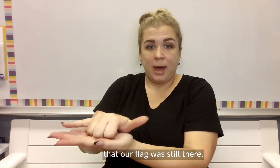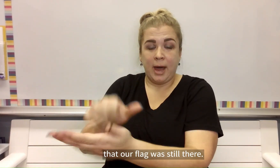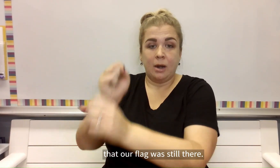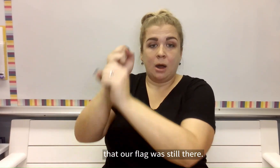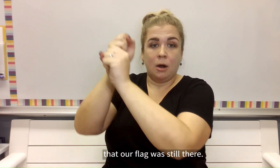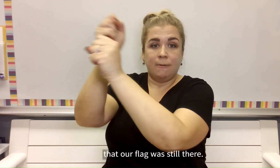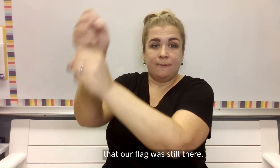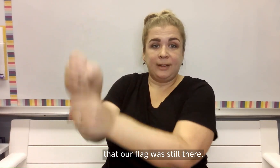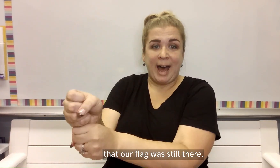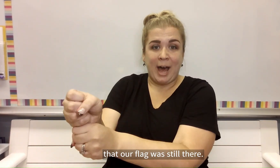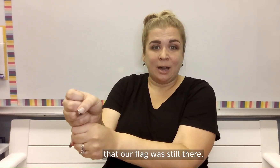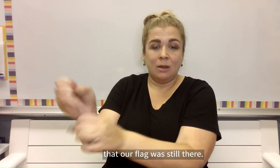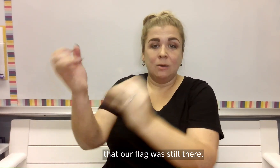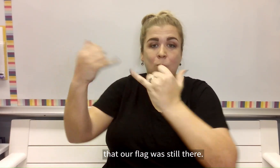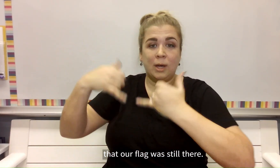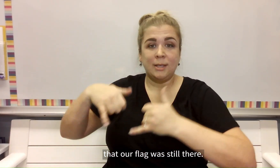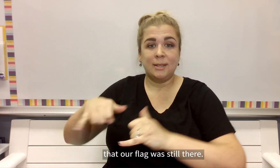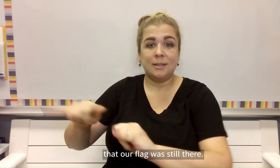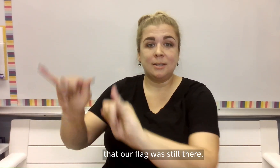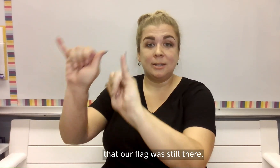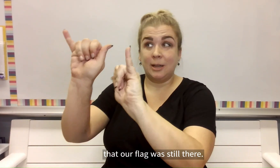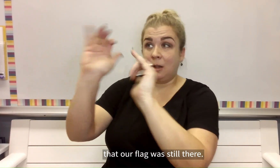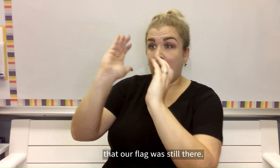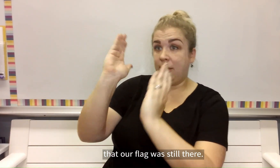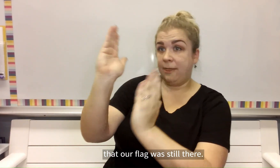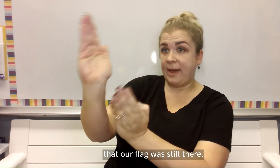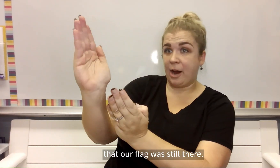that our flag was still there.